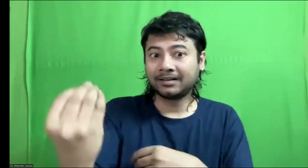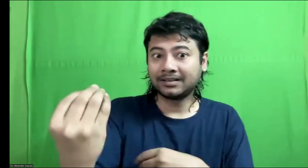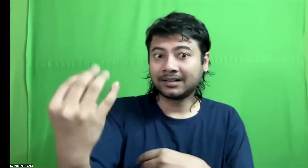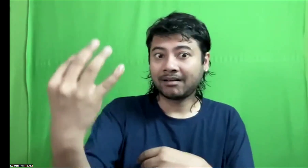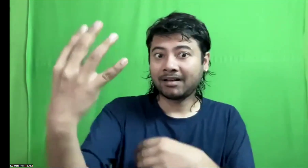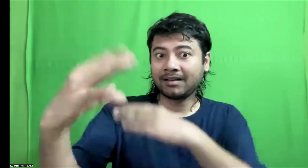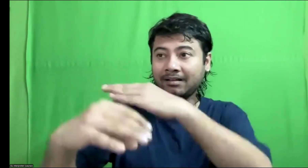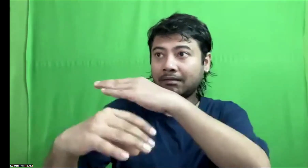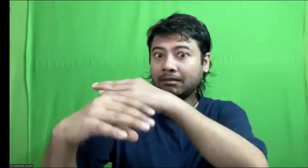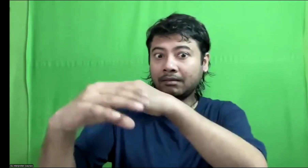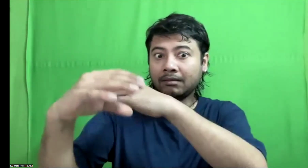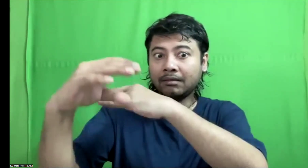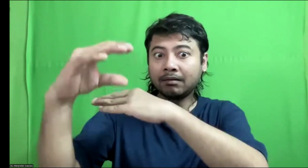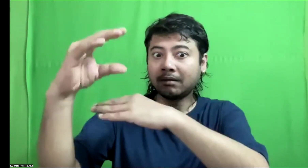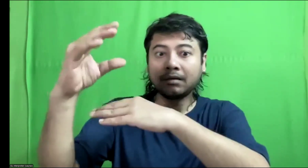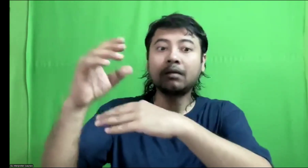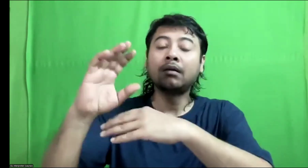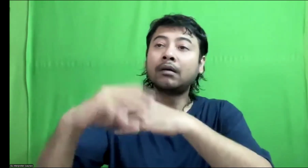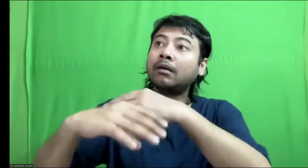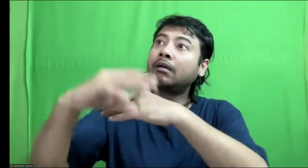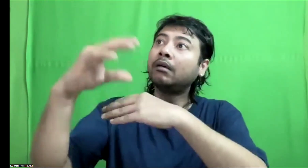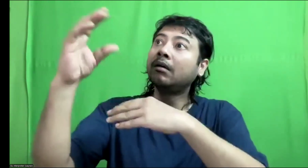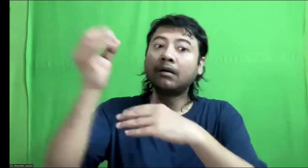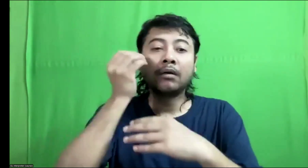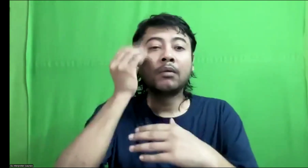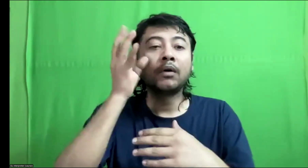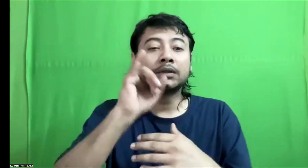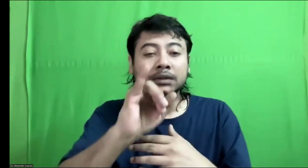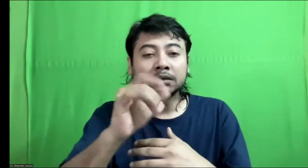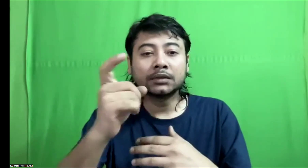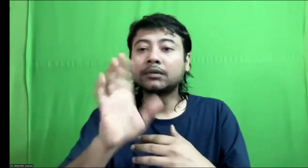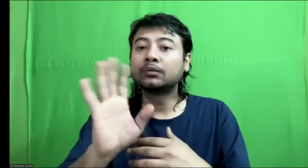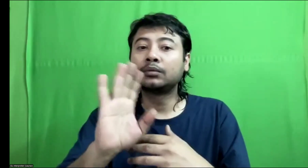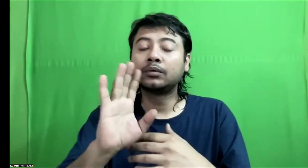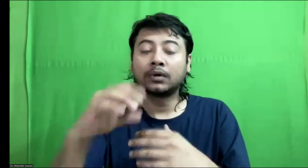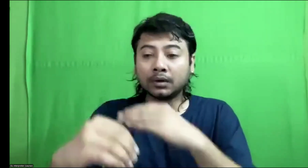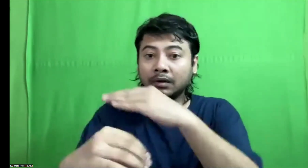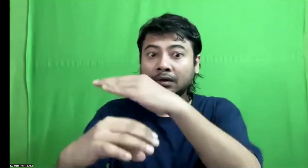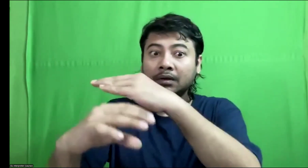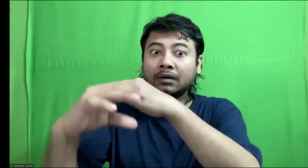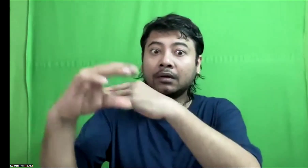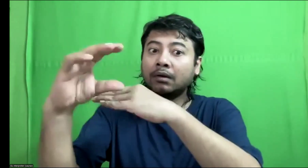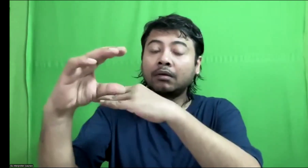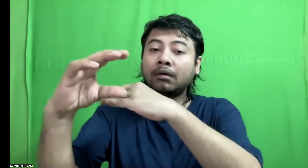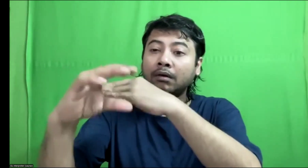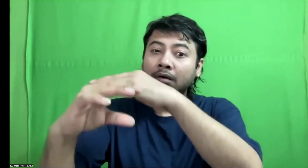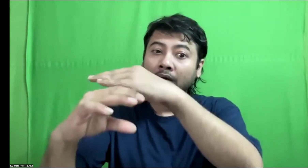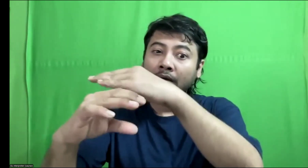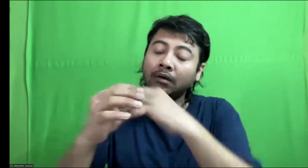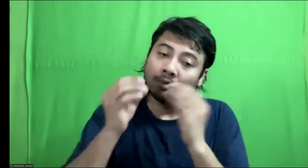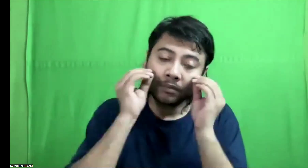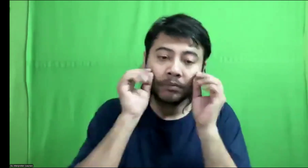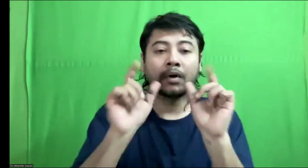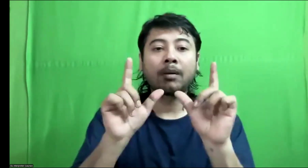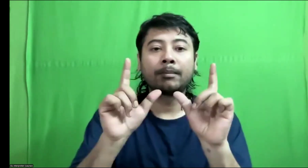4:30, if not, then 5. Okay, then 5:30. So as early as possible. So suppose you're getting